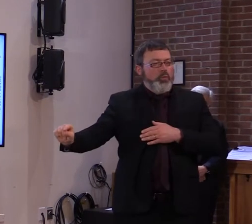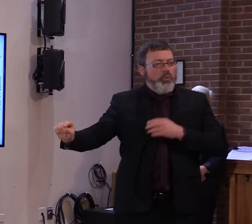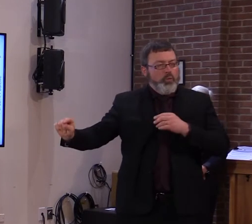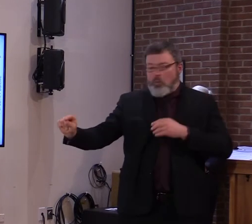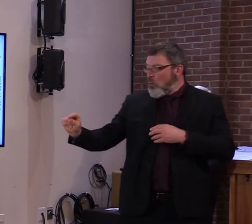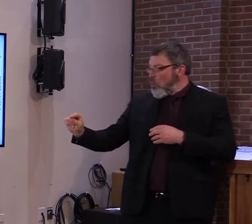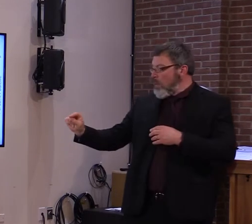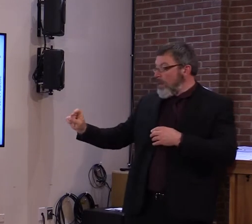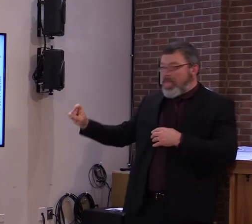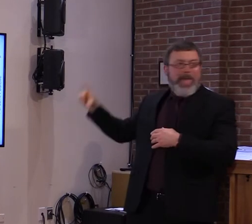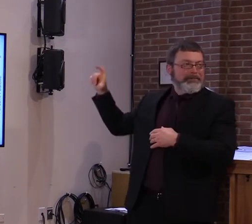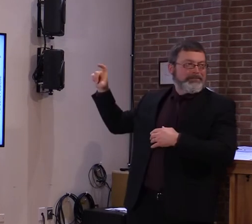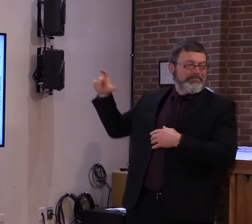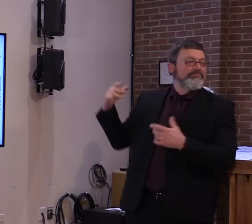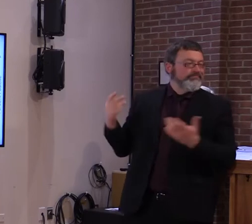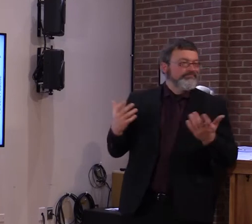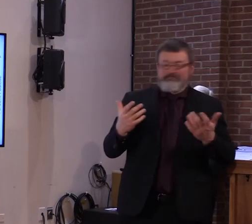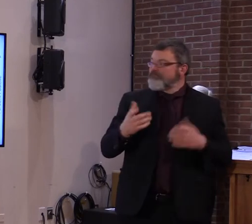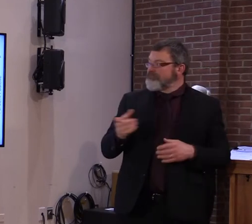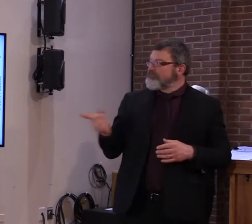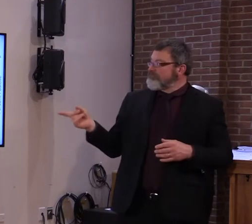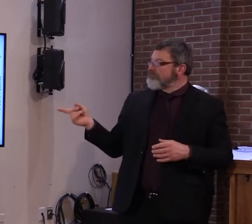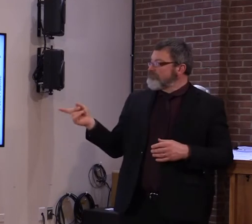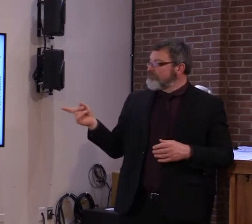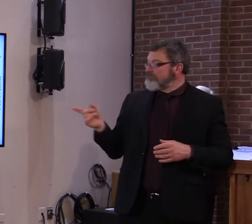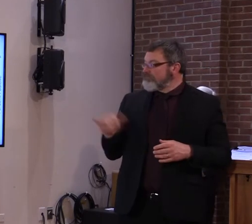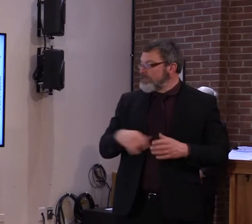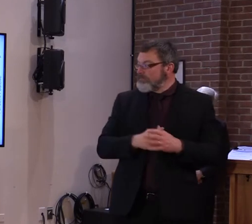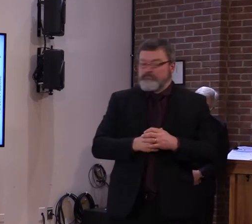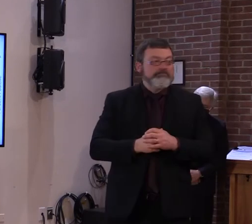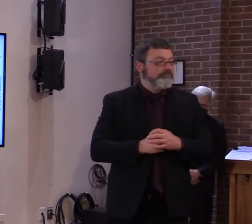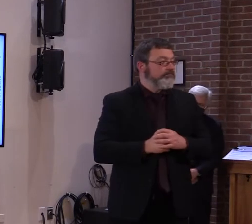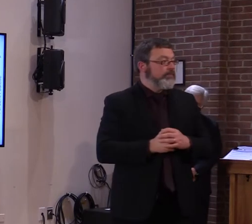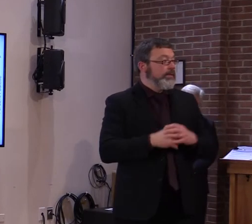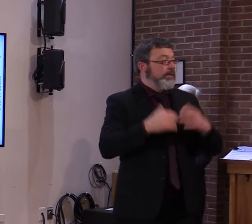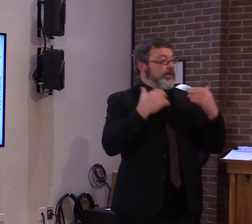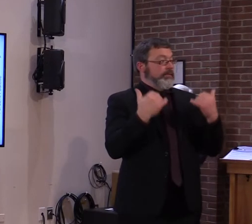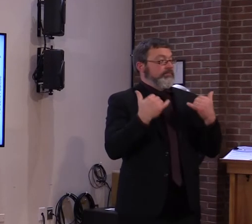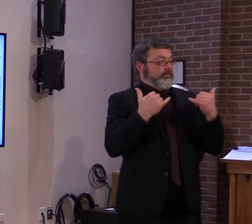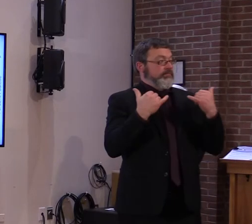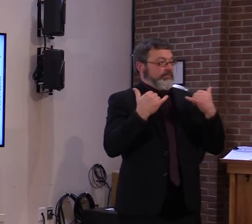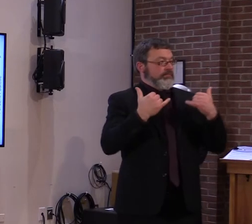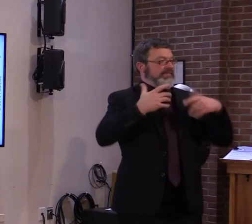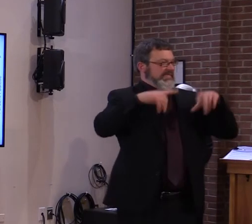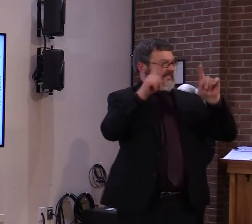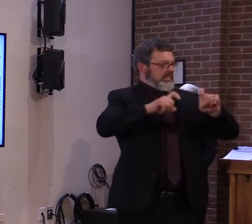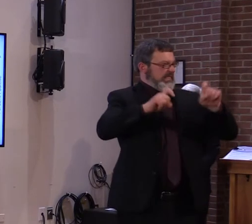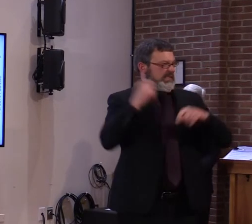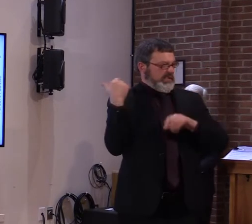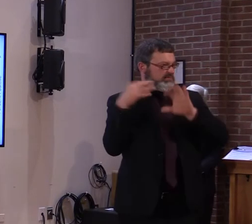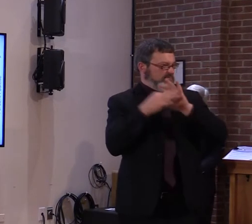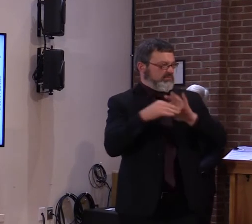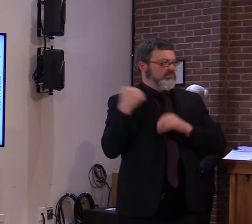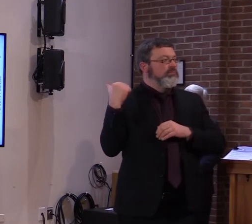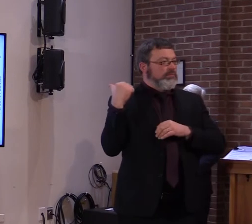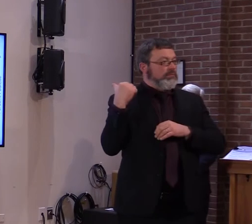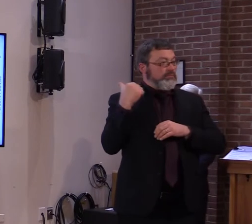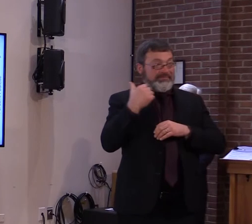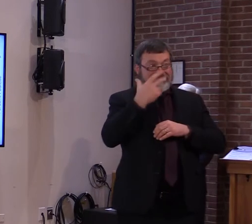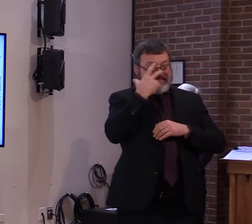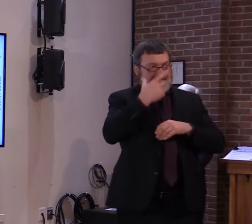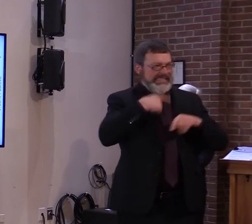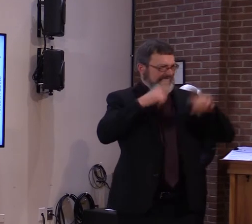As you would expect, as we have more positive cases, we are keeping up with testing in